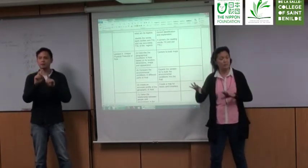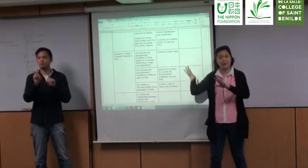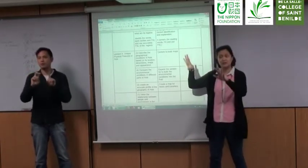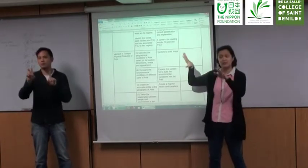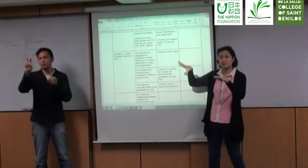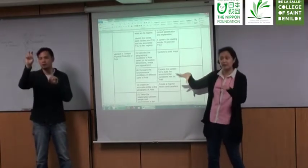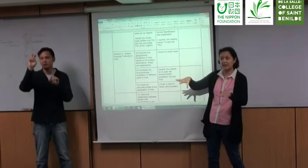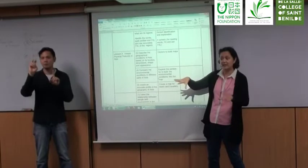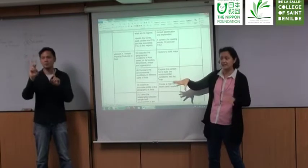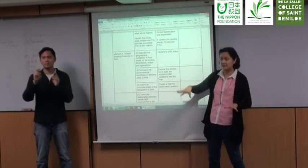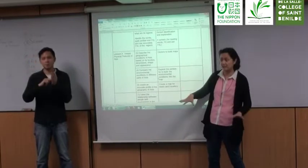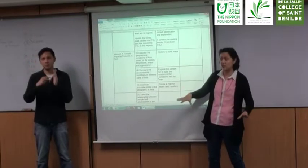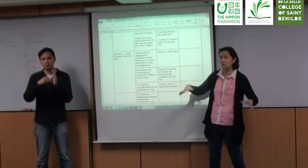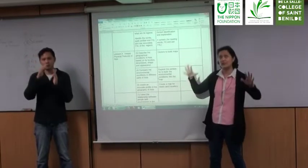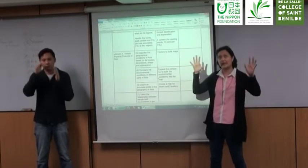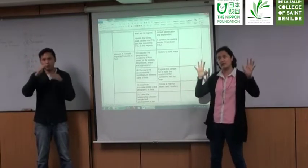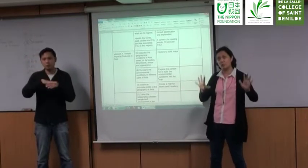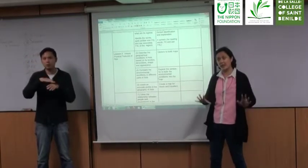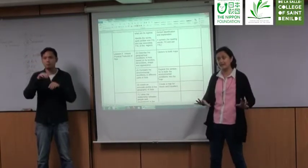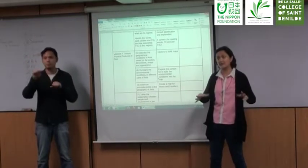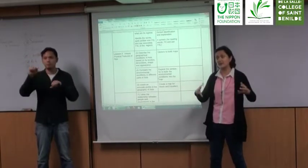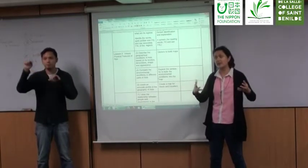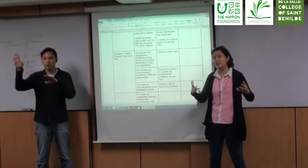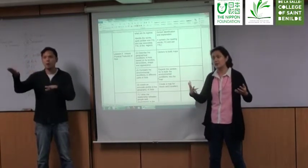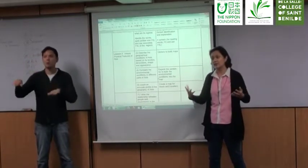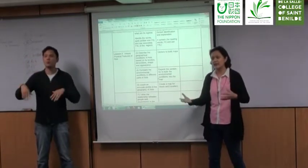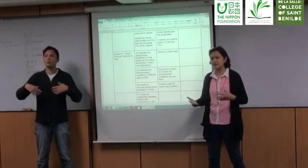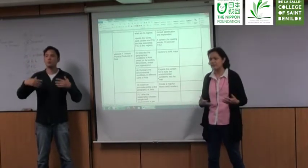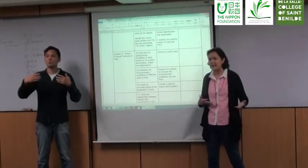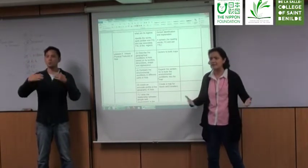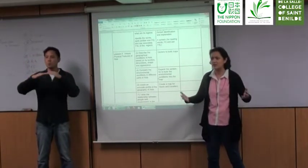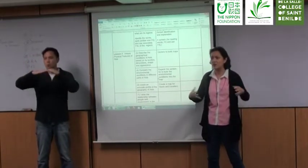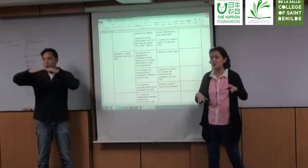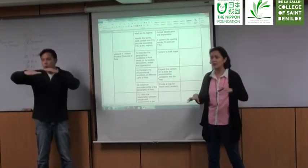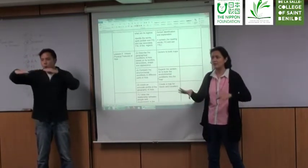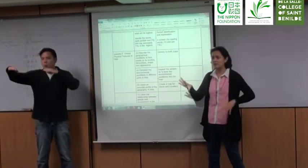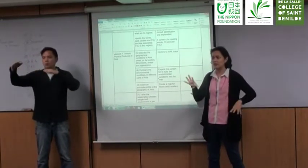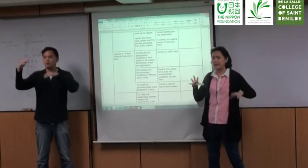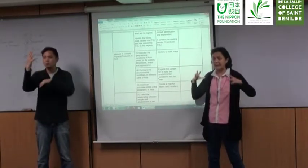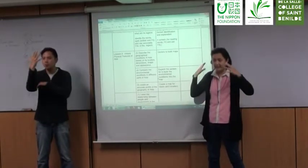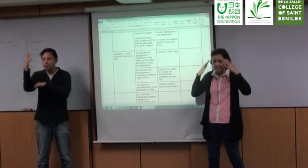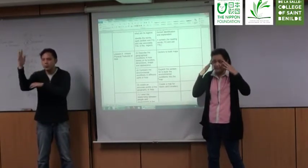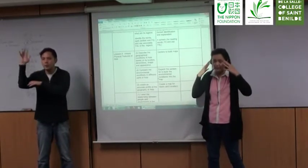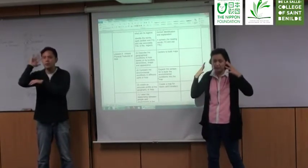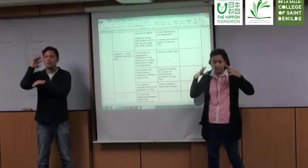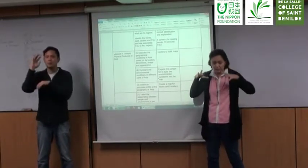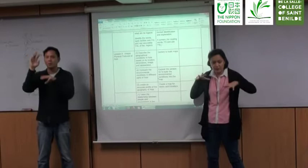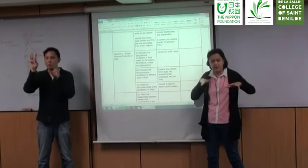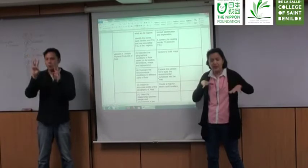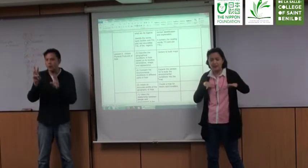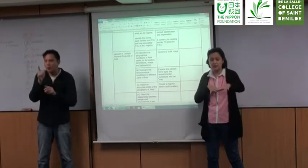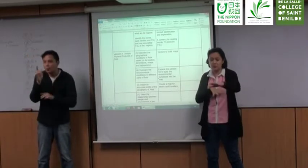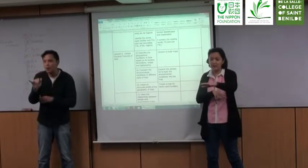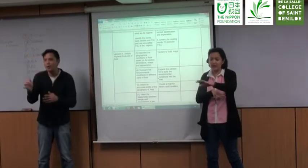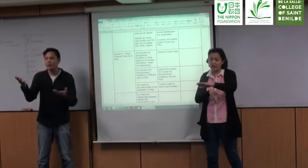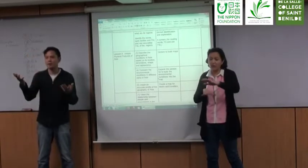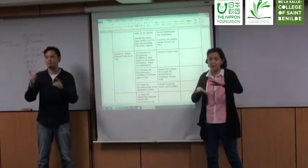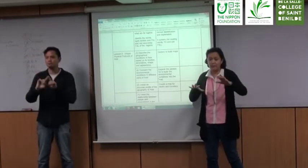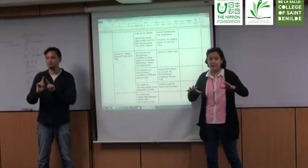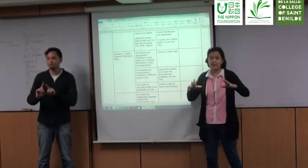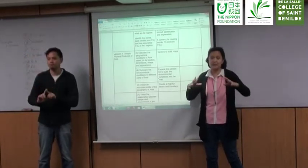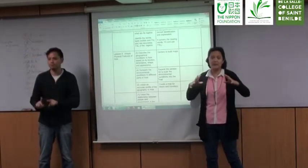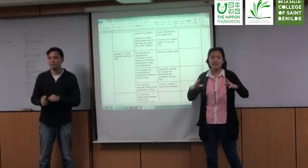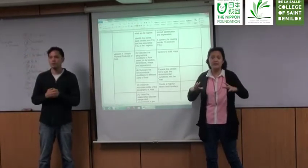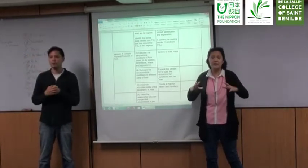features, the mountain part, the region, what kind of weather, what kind of plants are growing. So the idea is they'll be able to figure out how